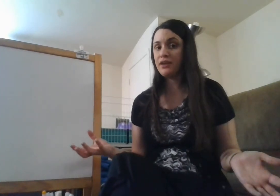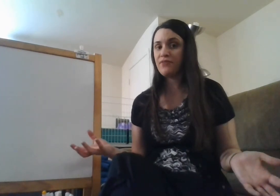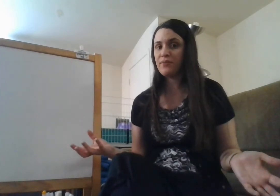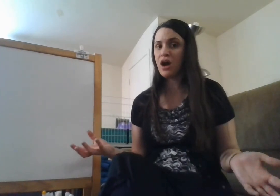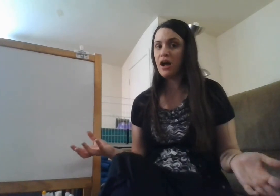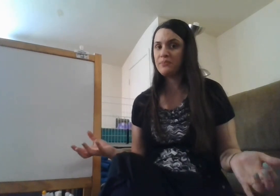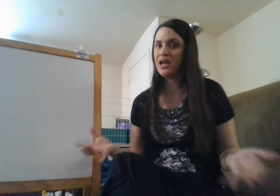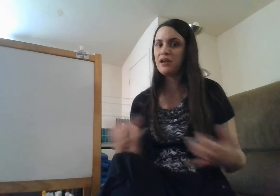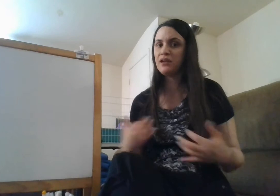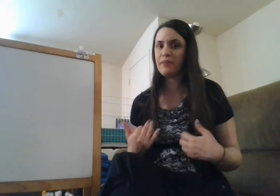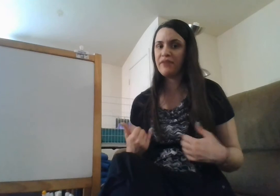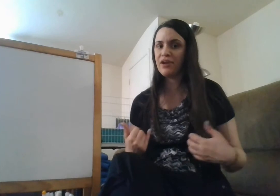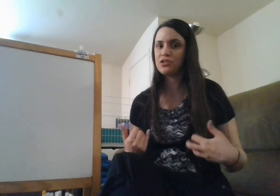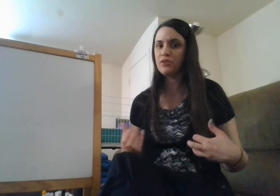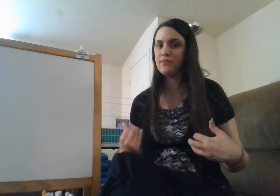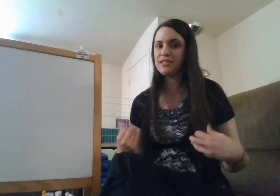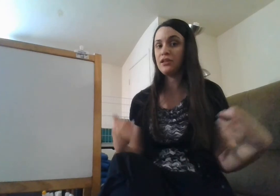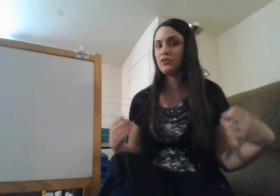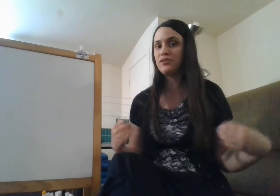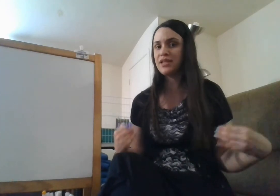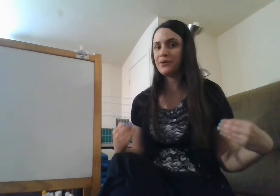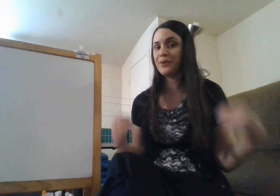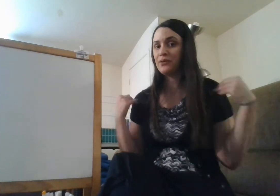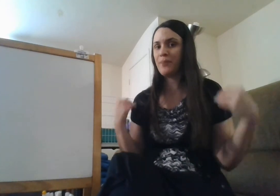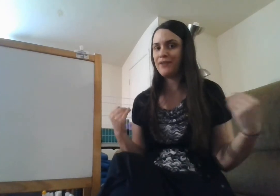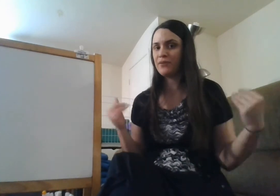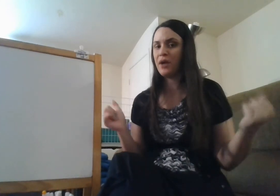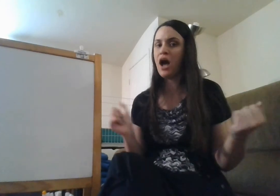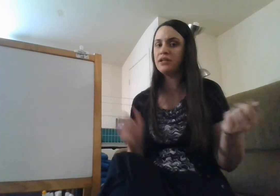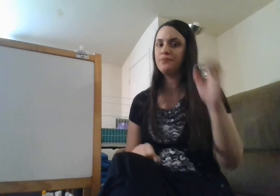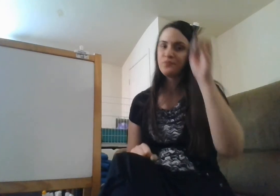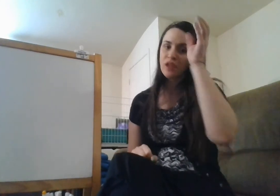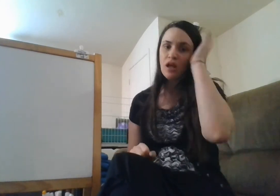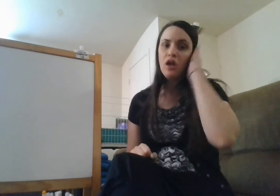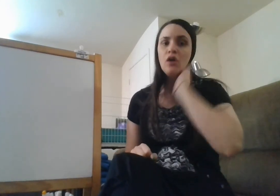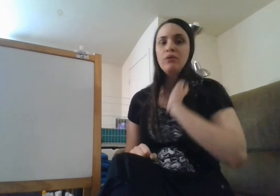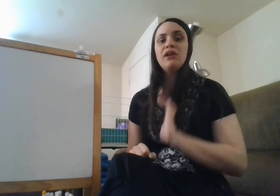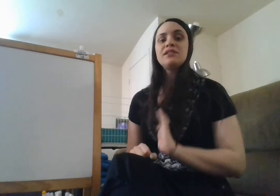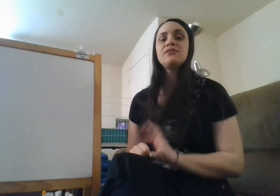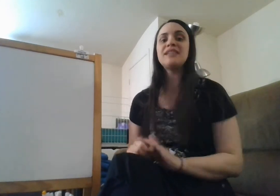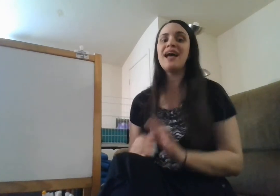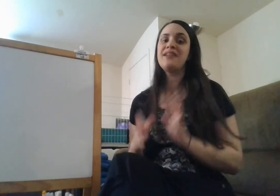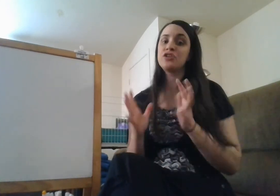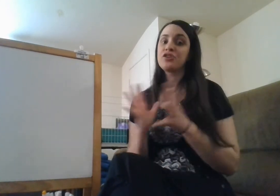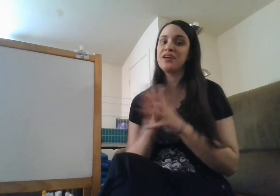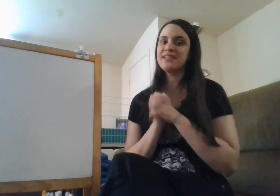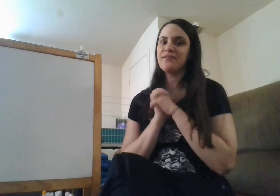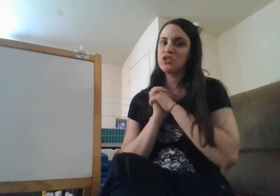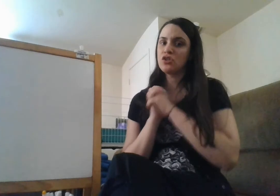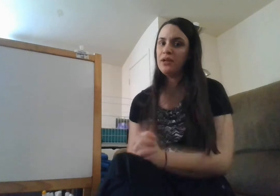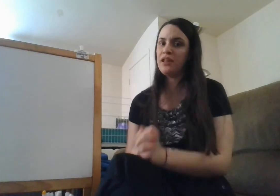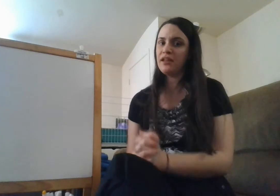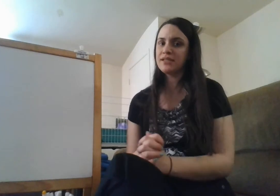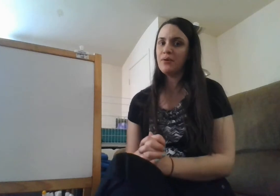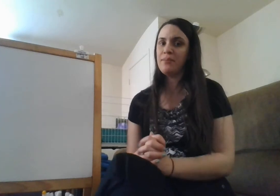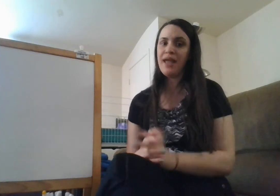from the cotton plant. And a lot of my friends showed me today the clothes they are wearing are made from cotton. We also said that trees give us so many things that we make,